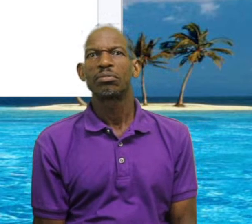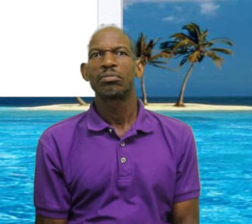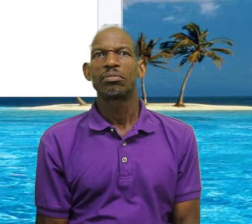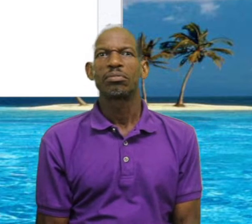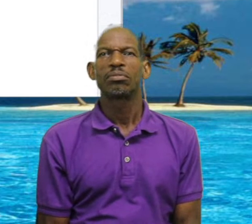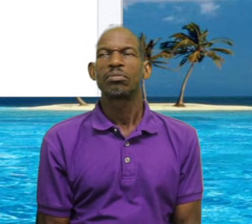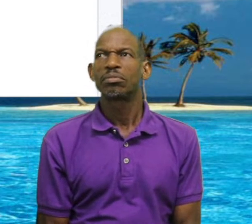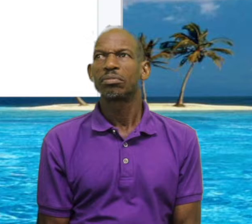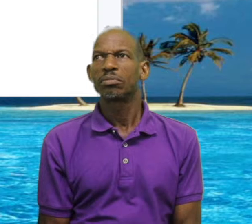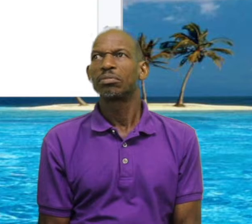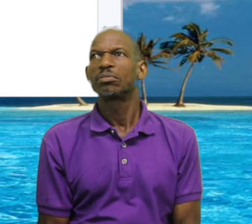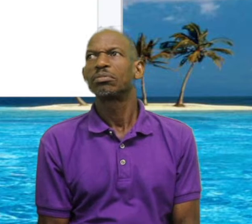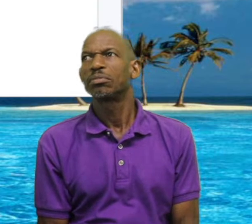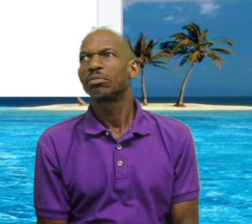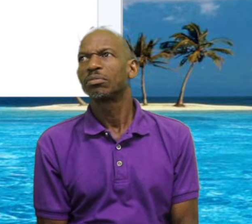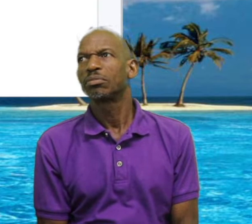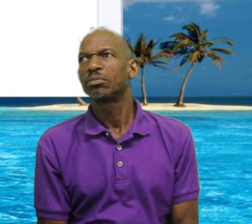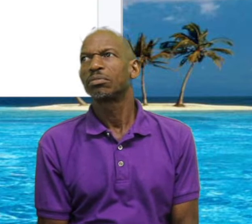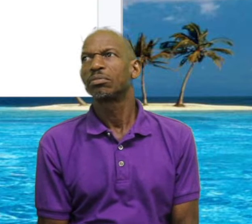and.